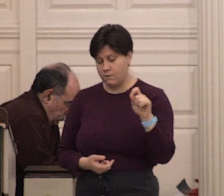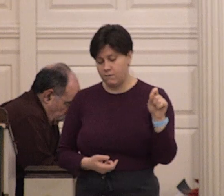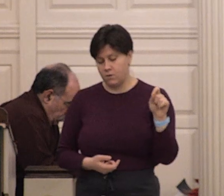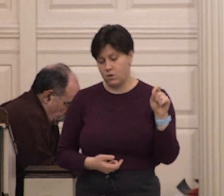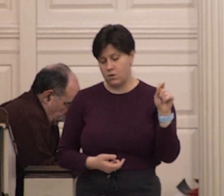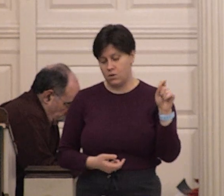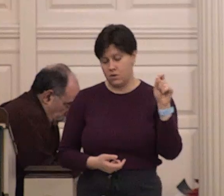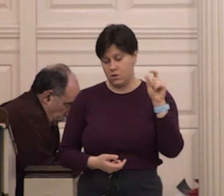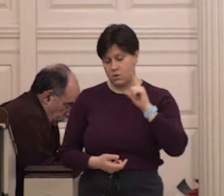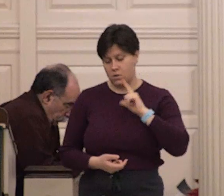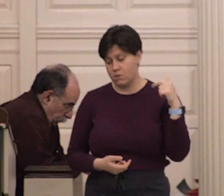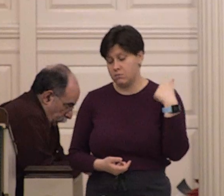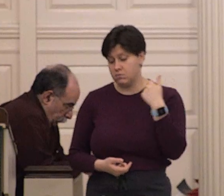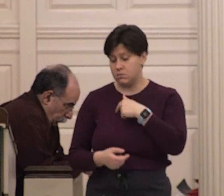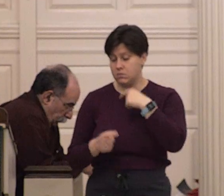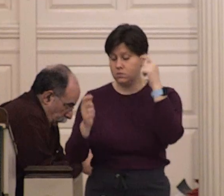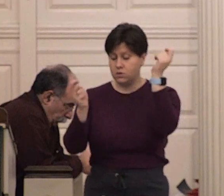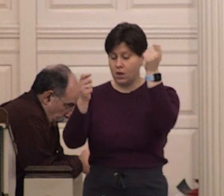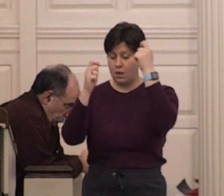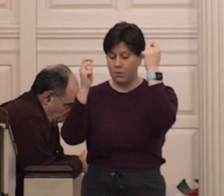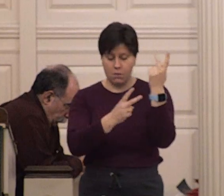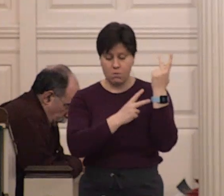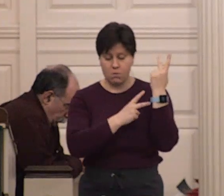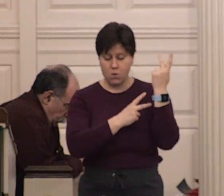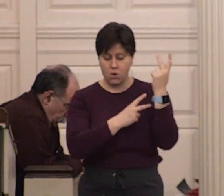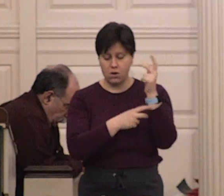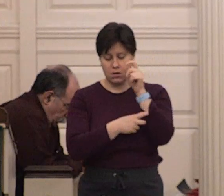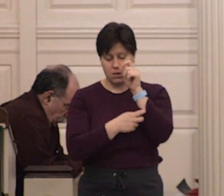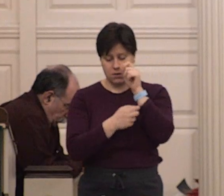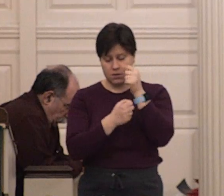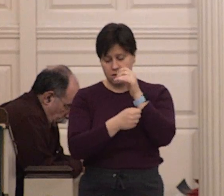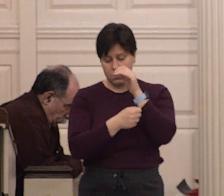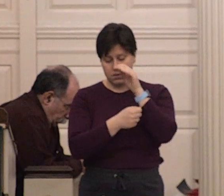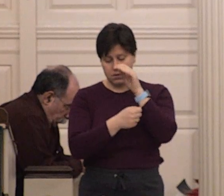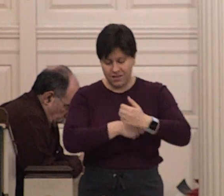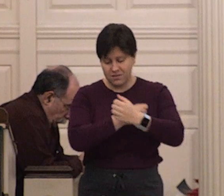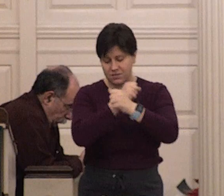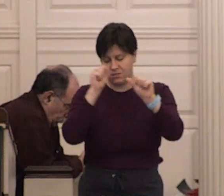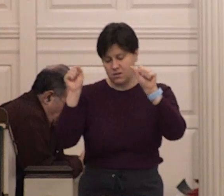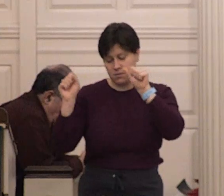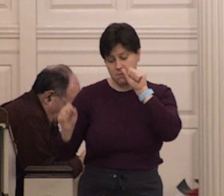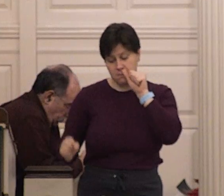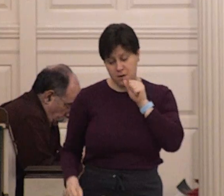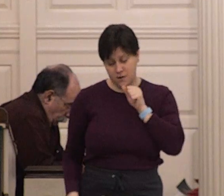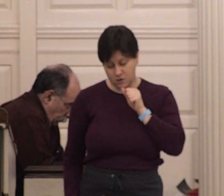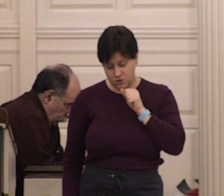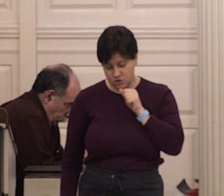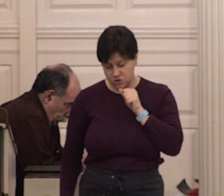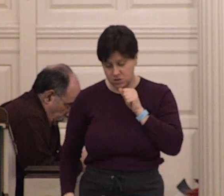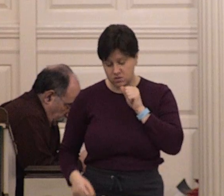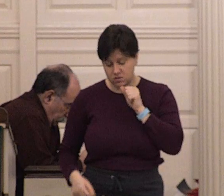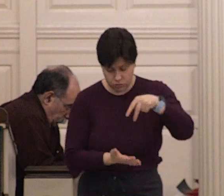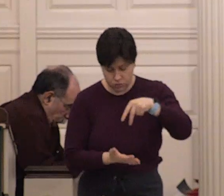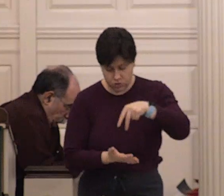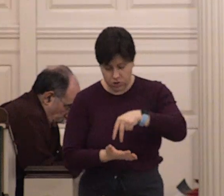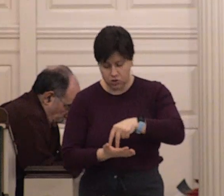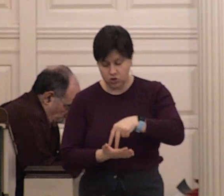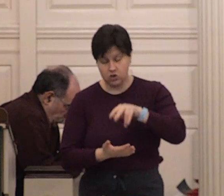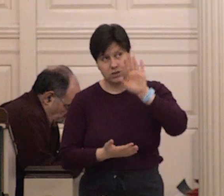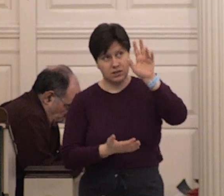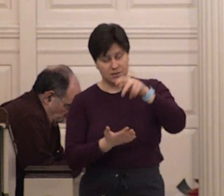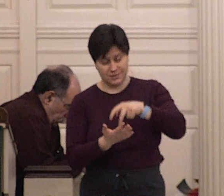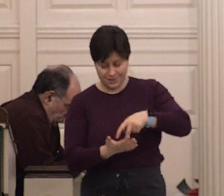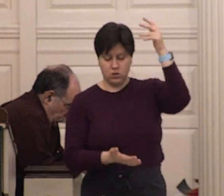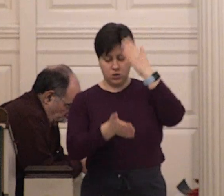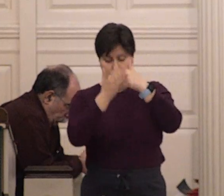Therefore, O Lord, as we celebrate the memorial of the saving passion of your Son, his wondrous resurrection and